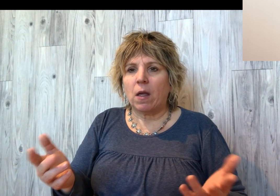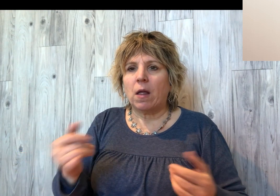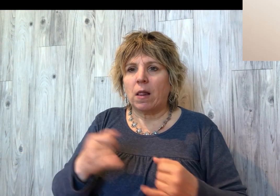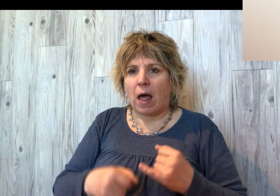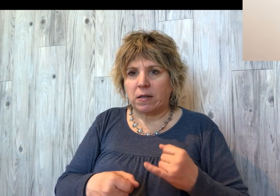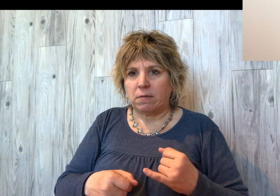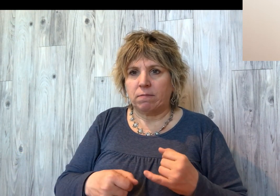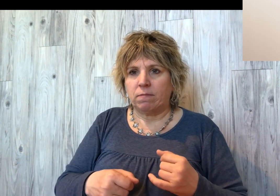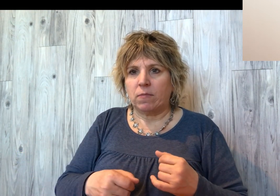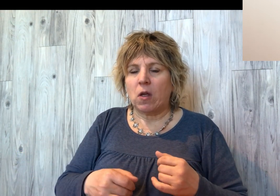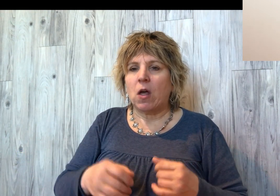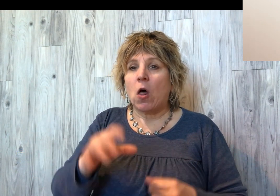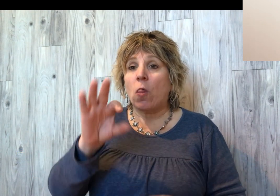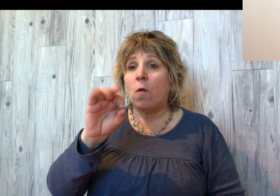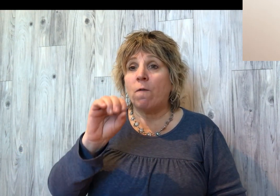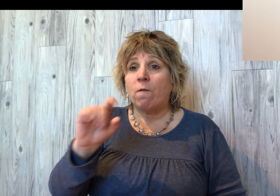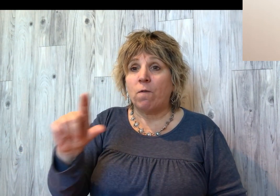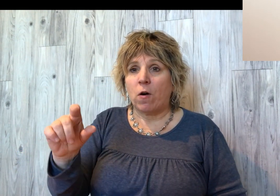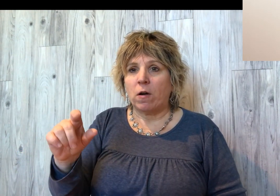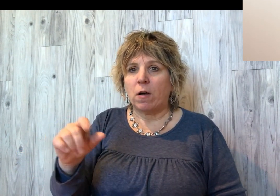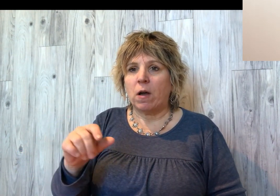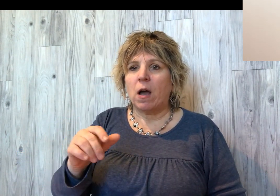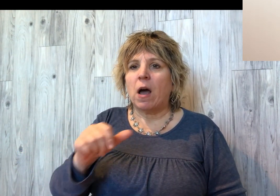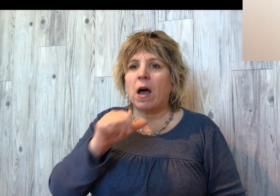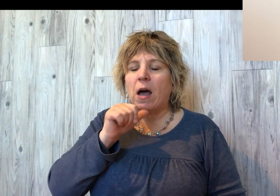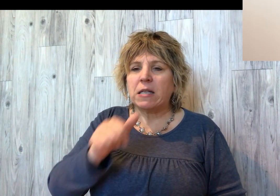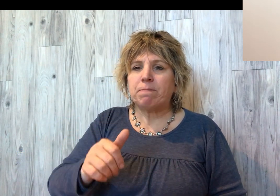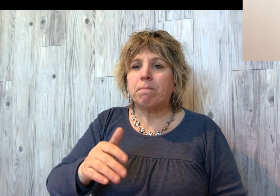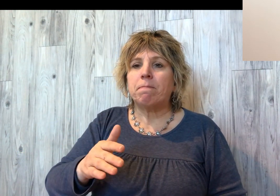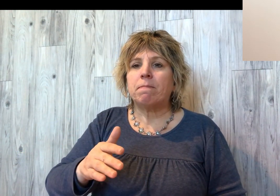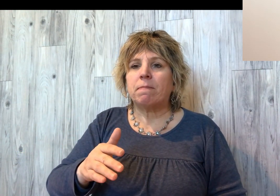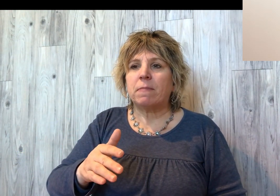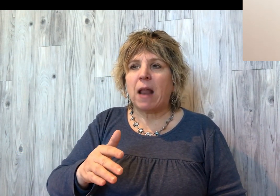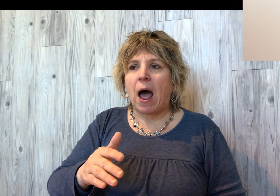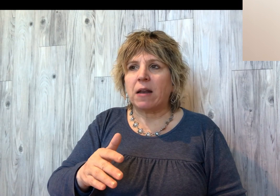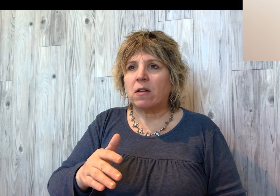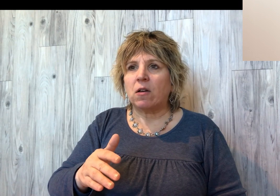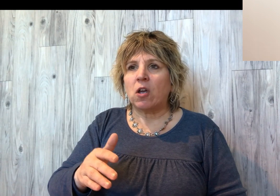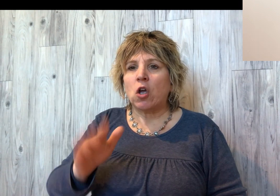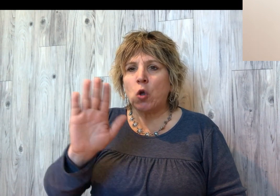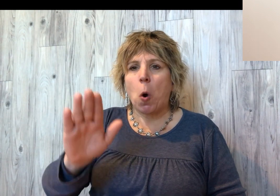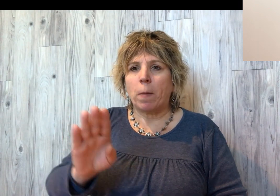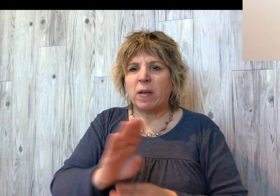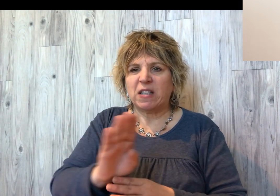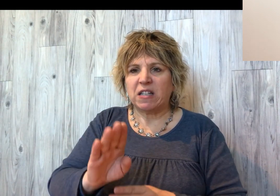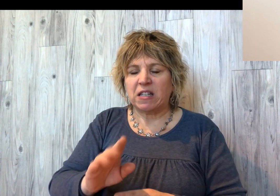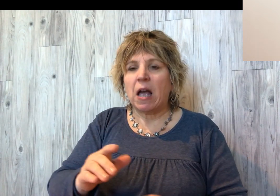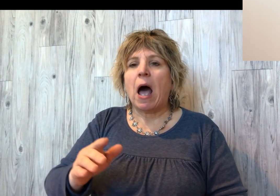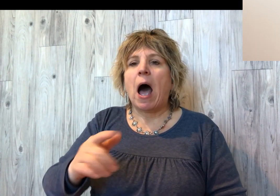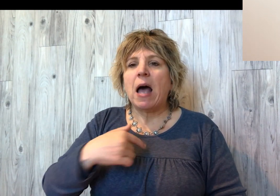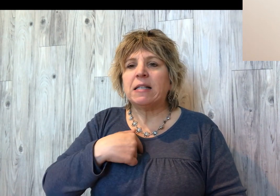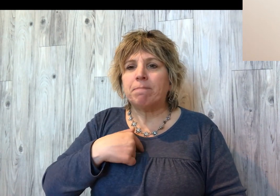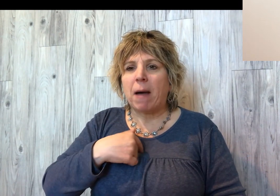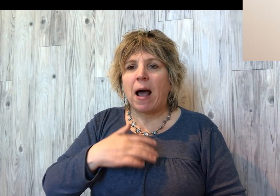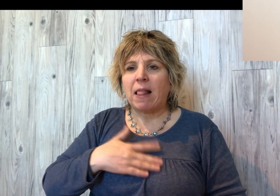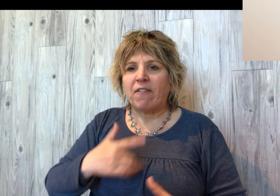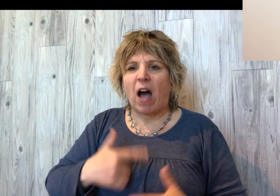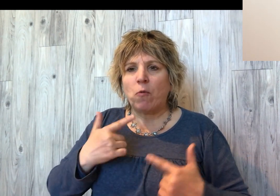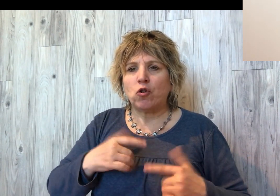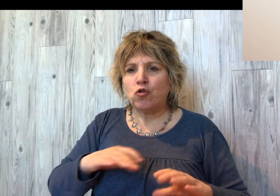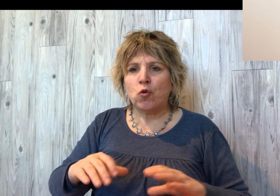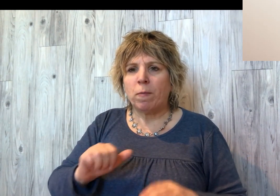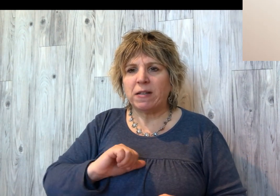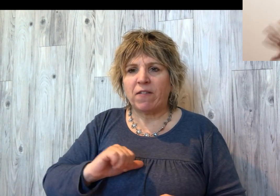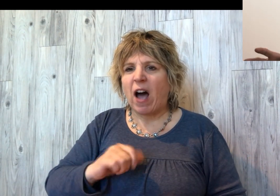lastly, I'll say this. The fool says, it's my life. I'll do what I want to.